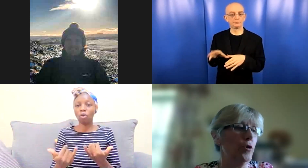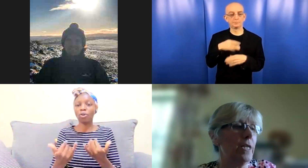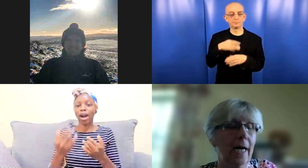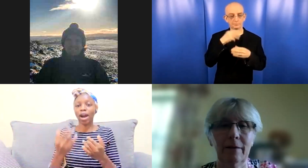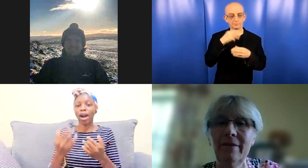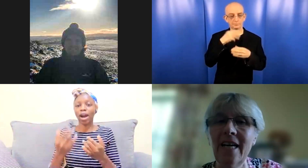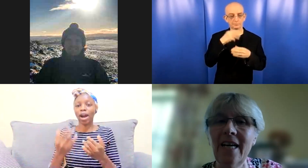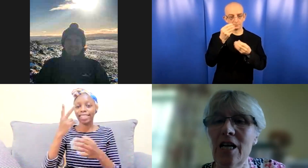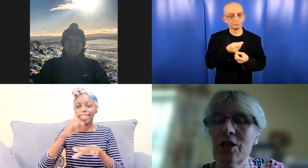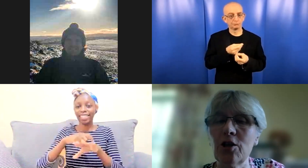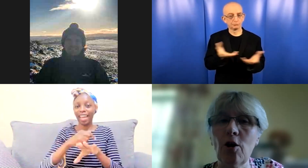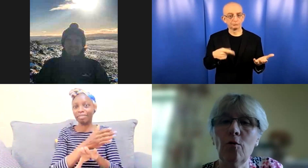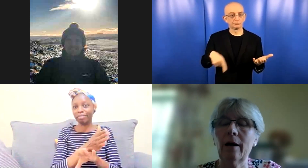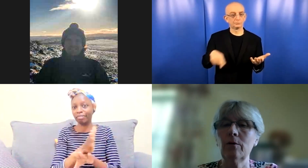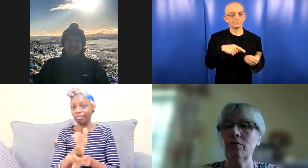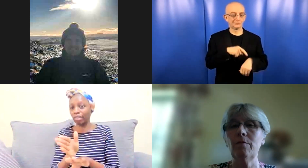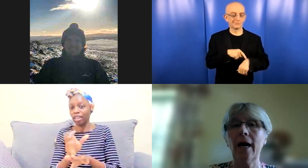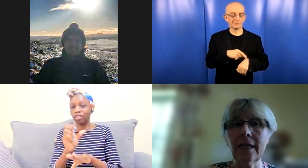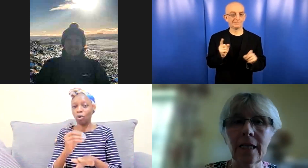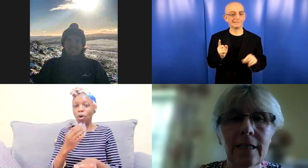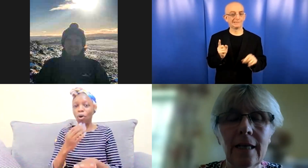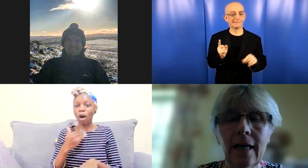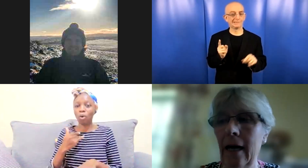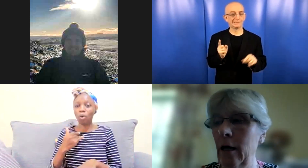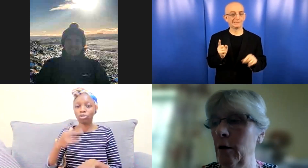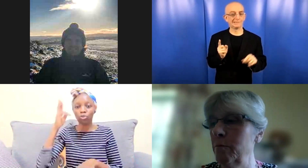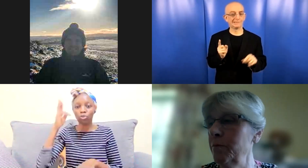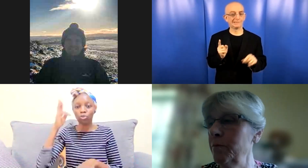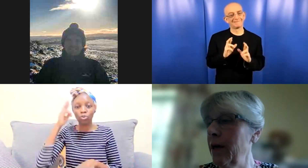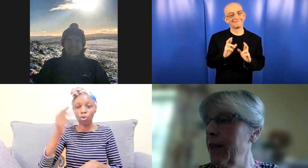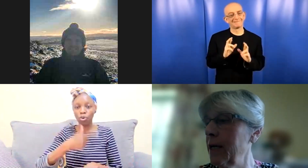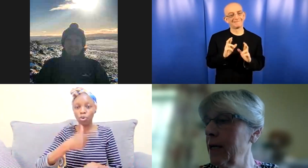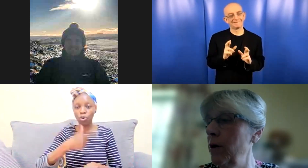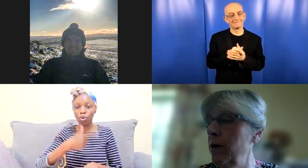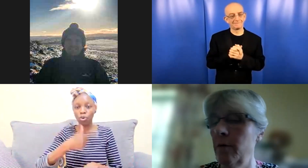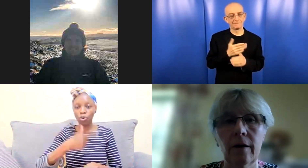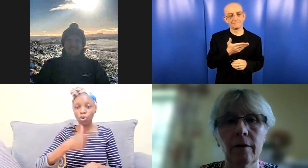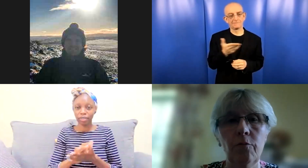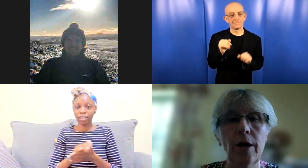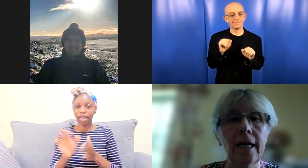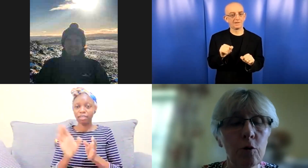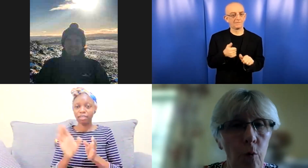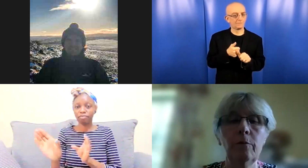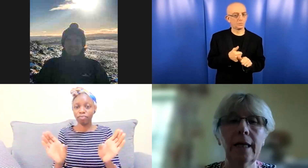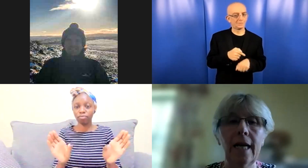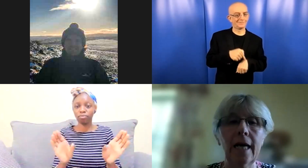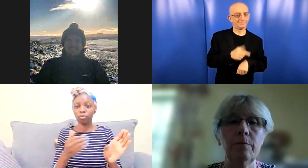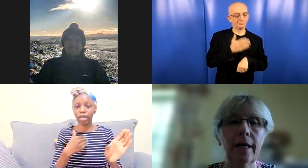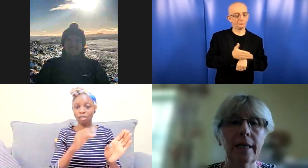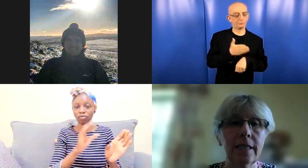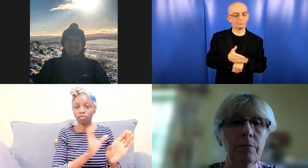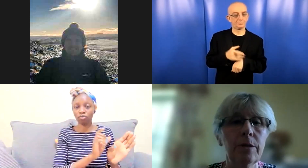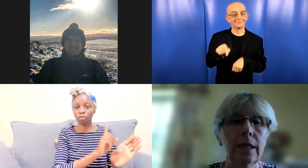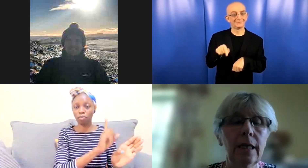short on time, so I will remind us that breakout 1 will